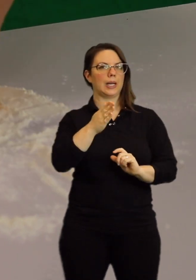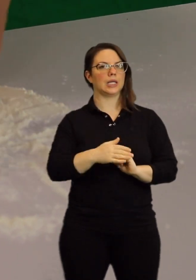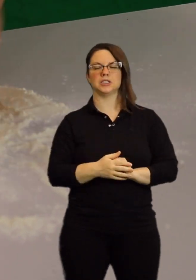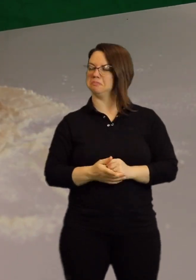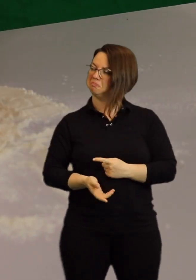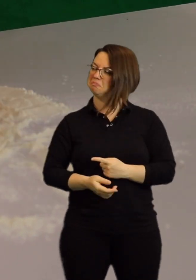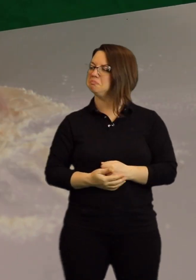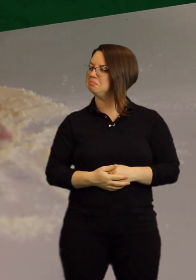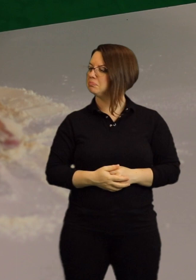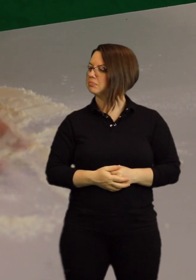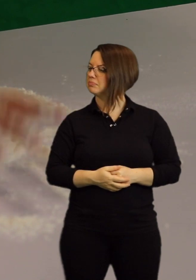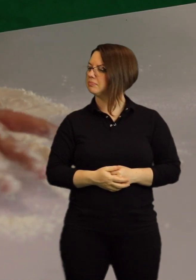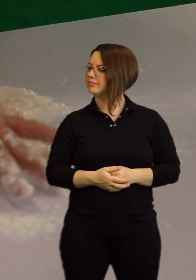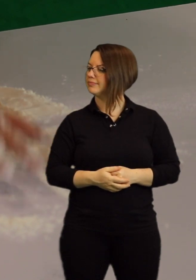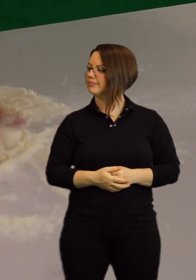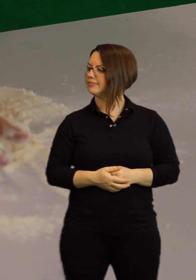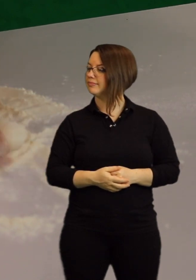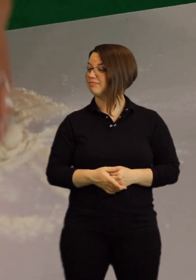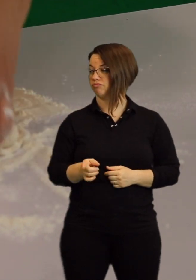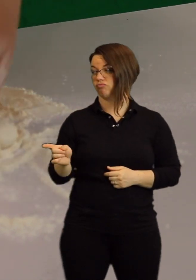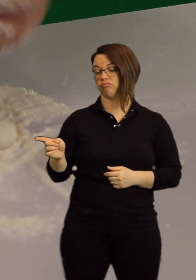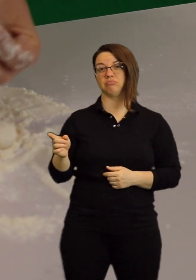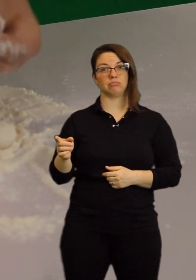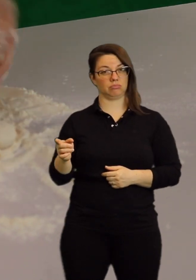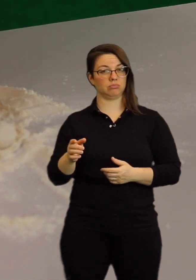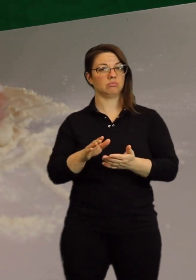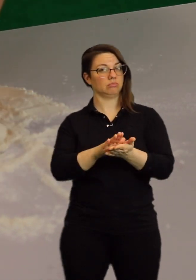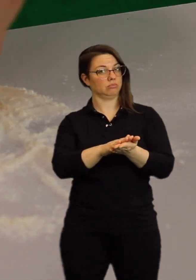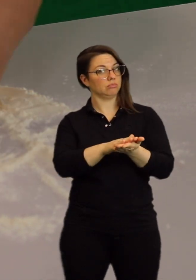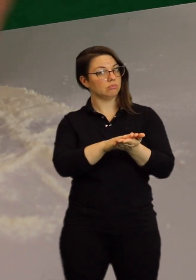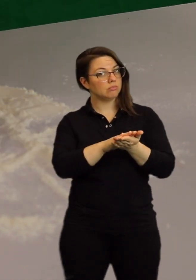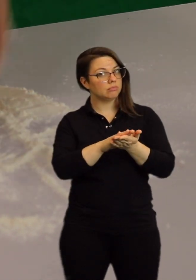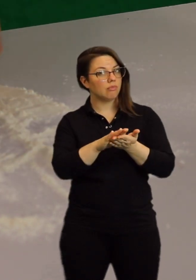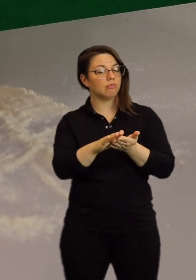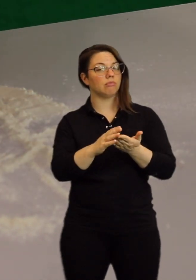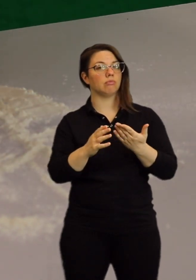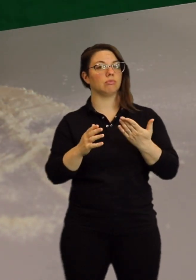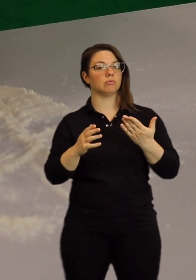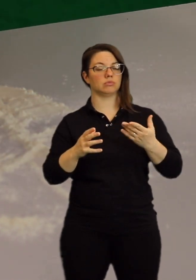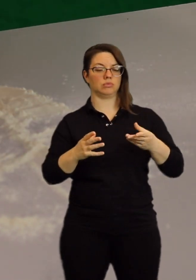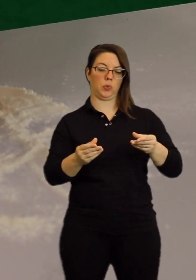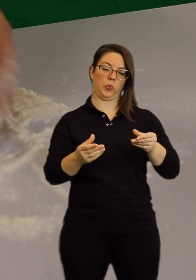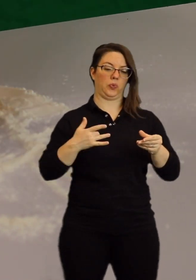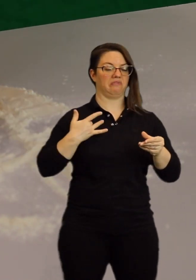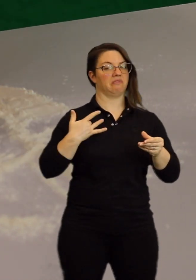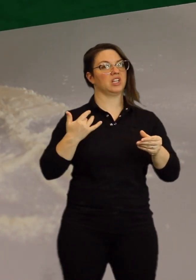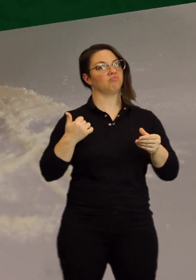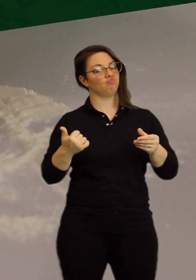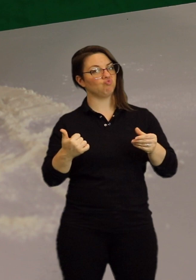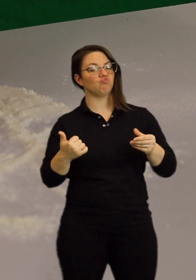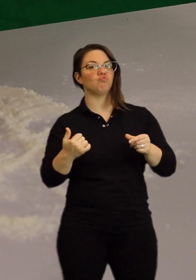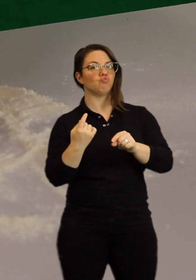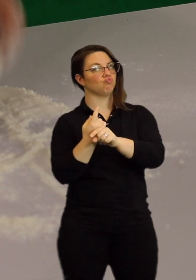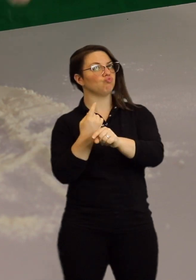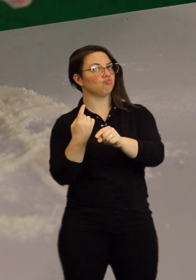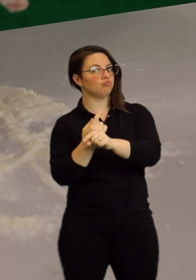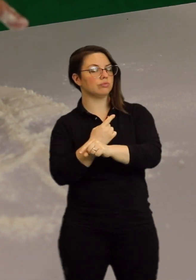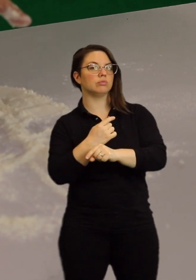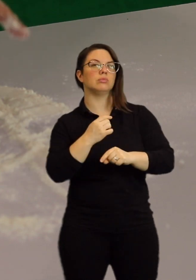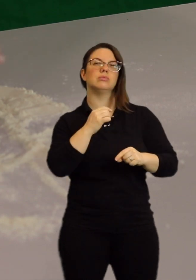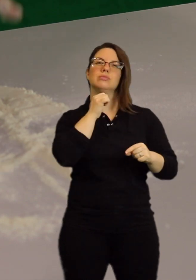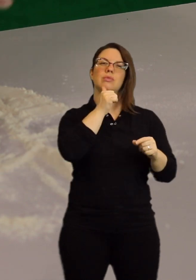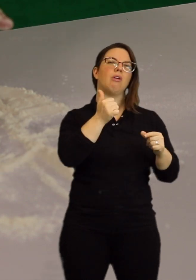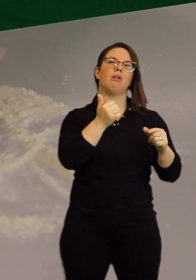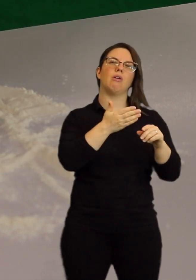This is a nice consistency that we have right here. You can see it's not sticky anymore. There's parts, if you pull it apart, that are